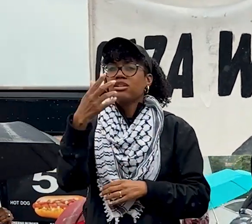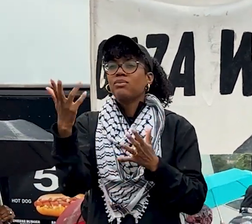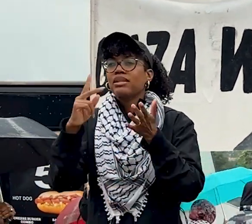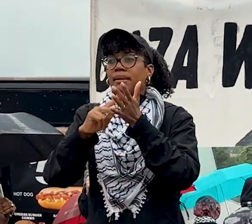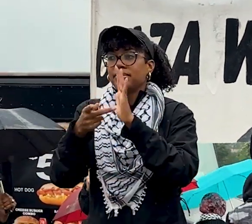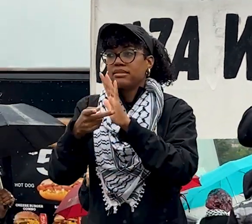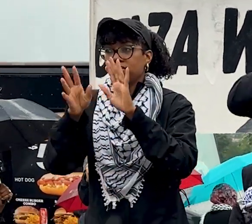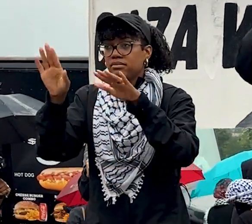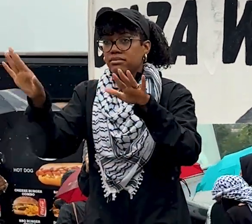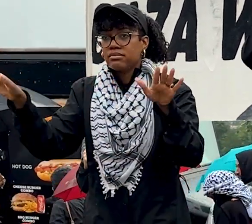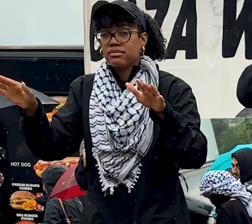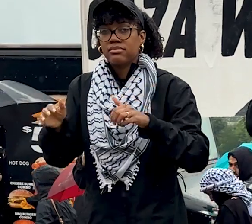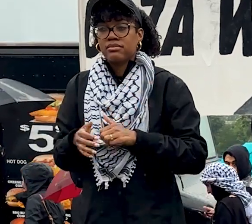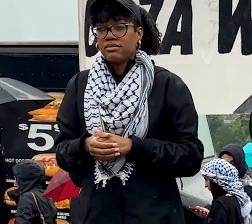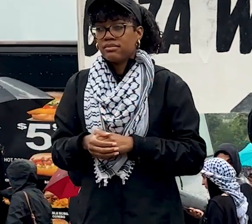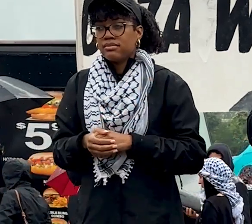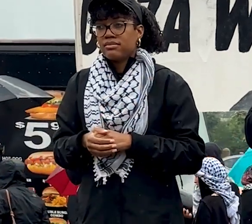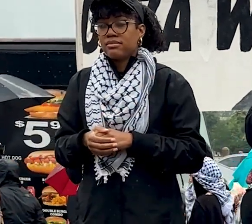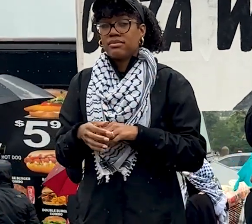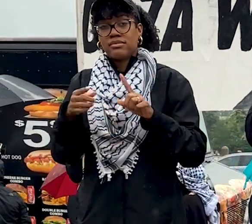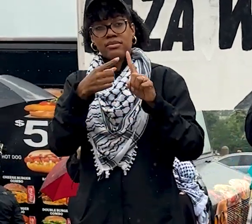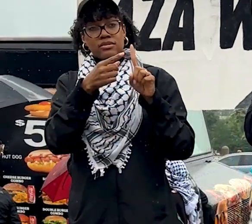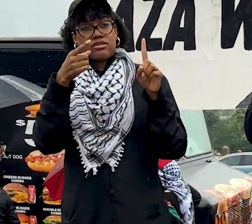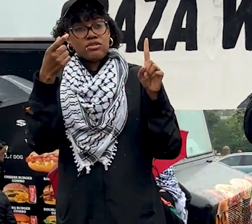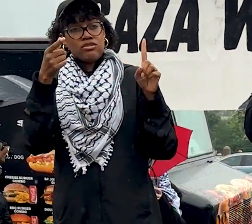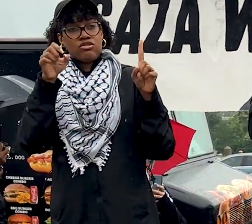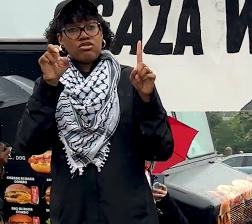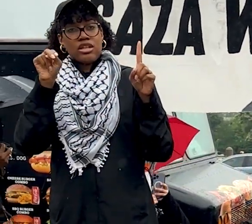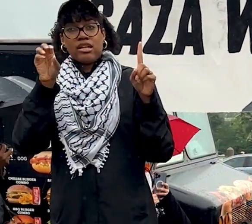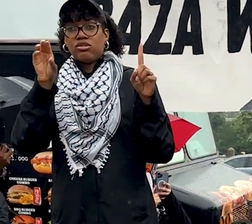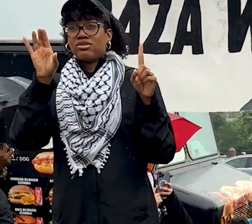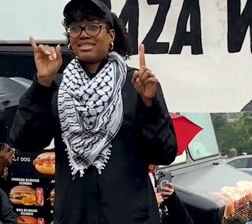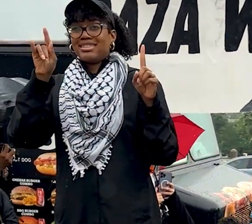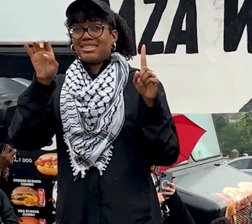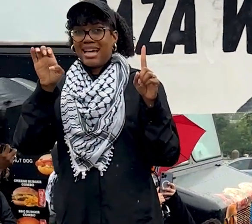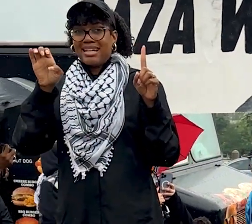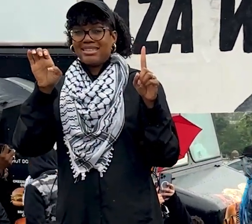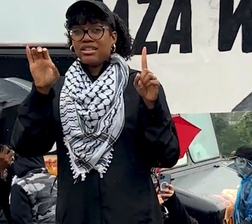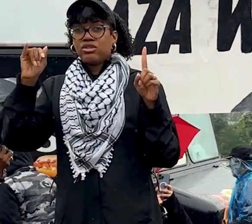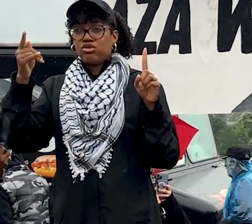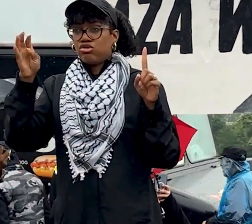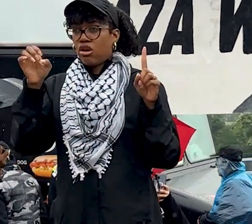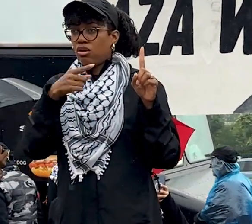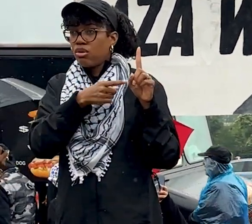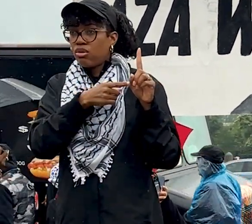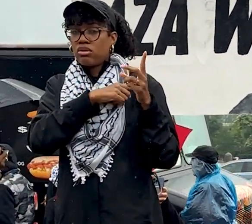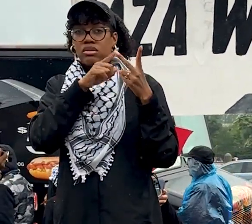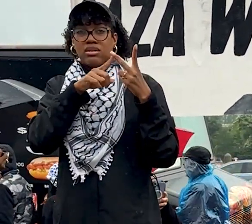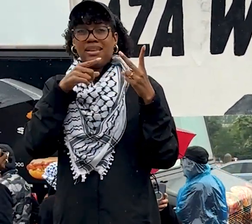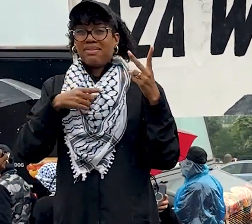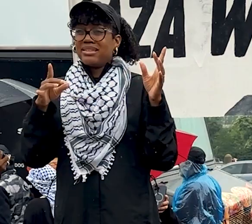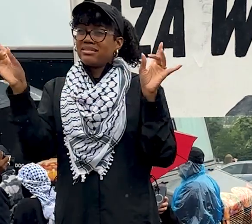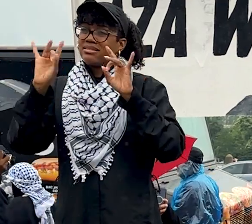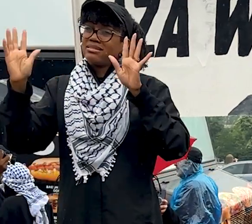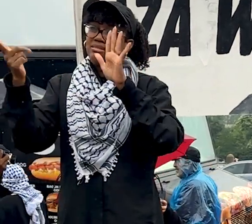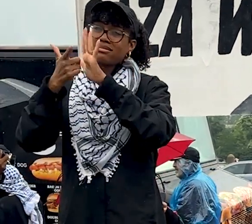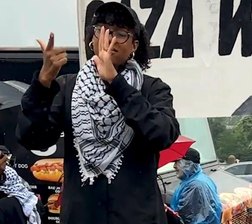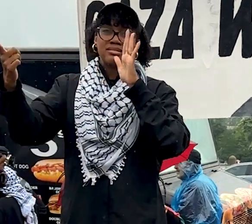is not Genocide Joe. It is not this corrupt institution that has been